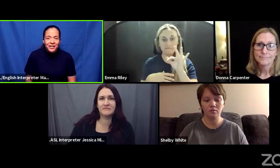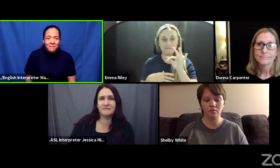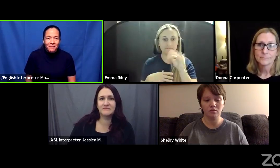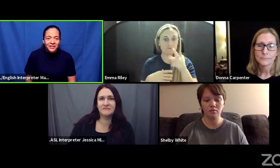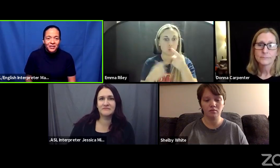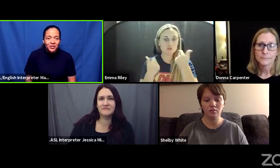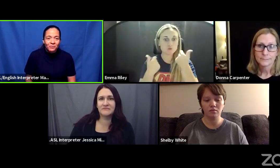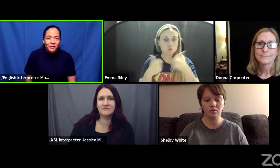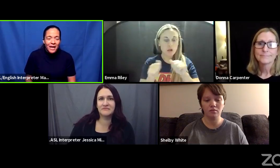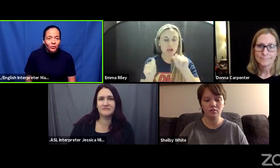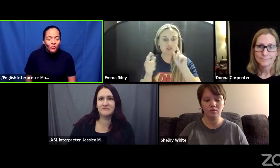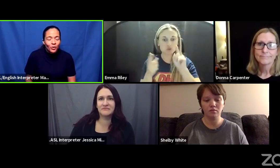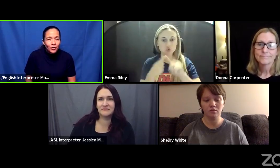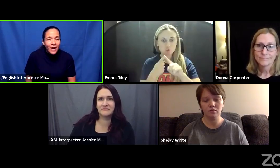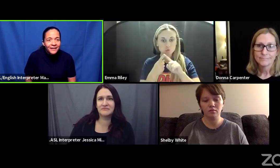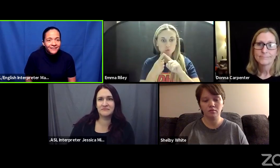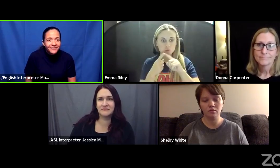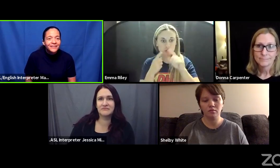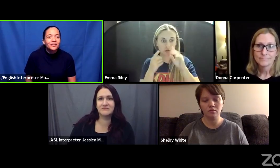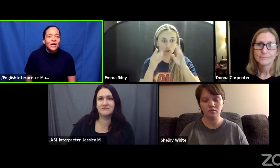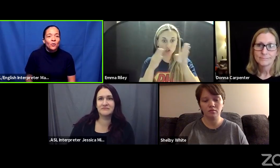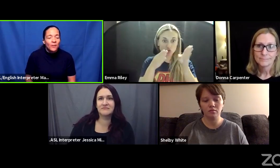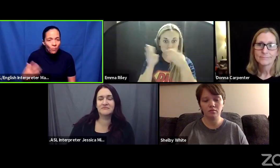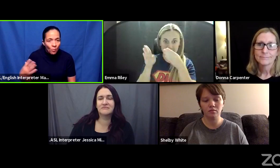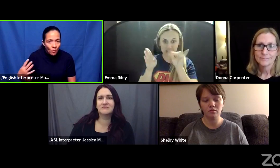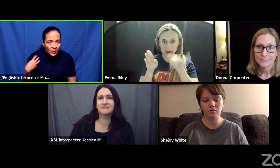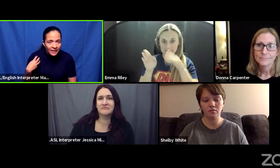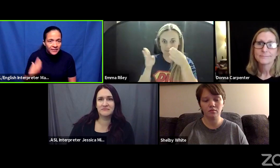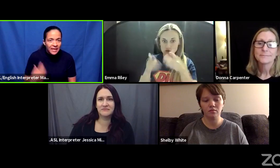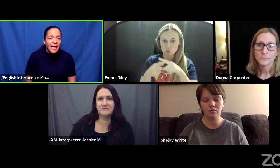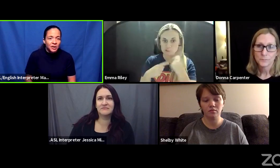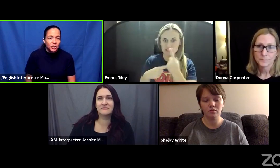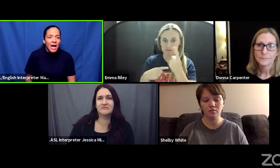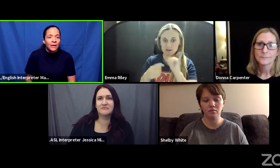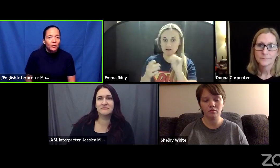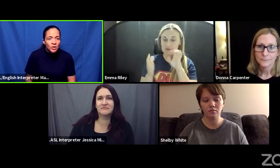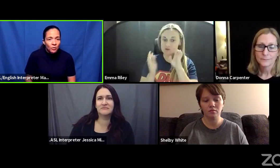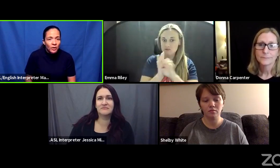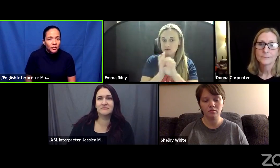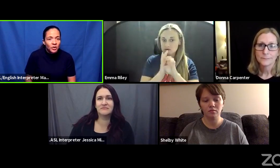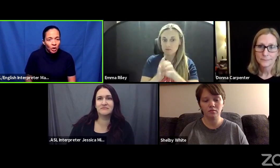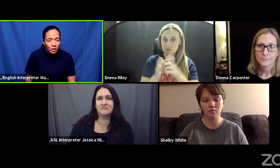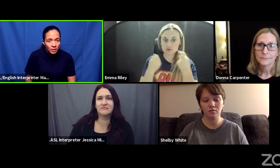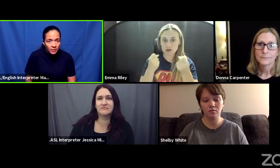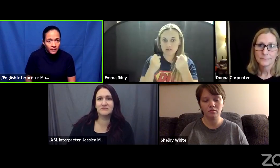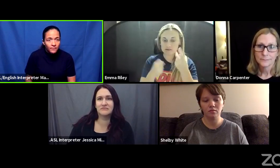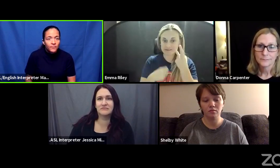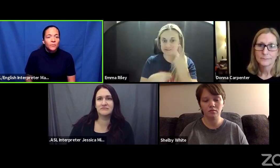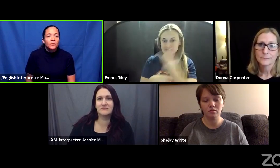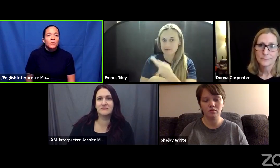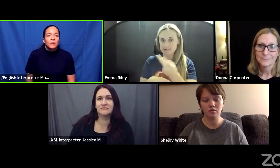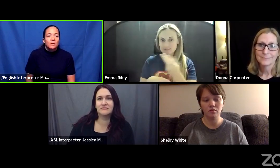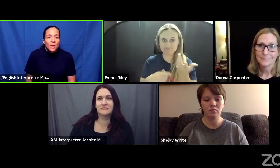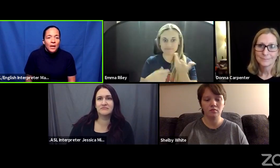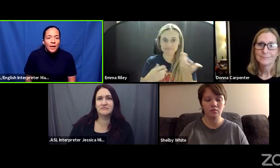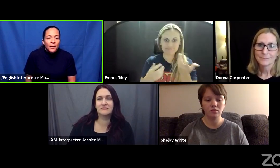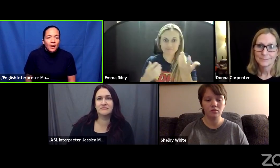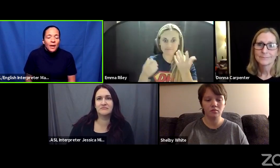is trying to get my attention, but I don't know where you're at. So with that touch, I would know where to look.